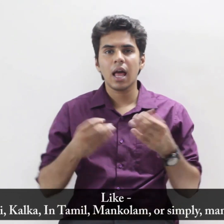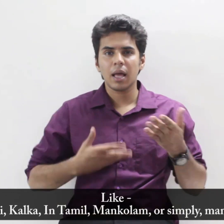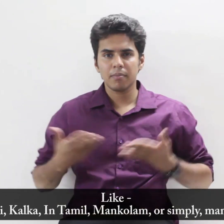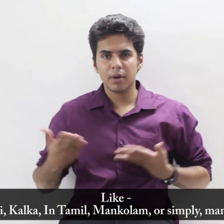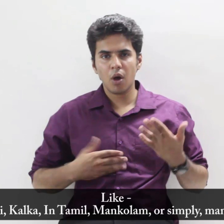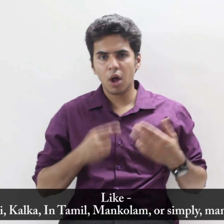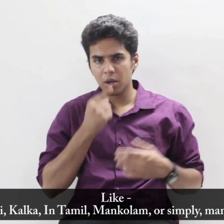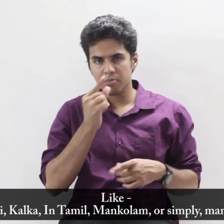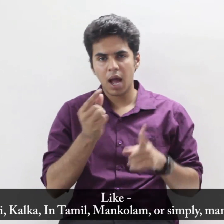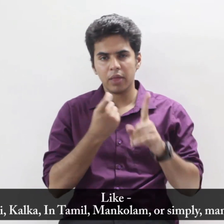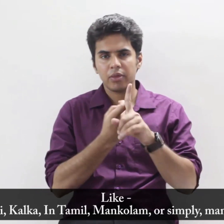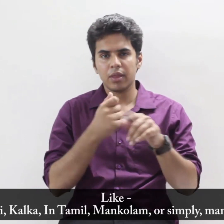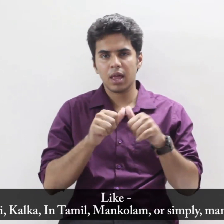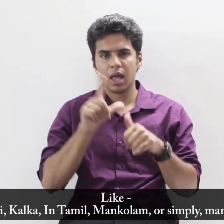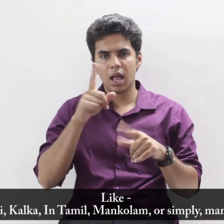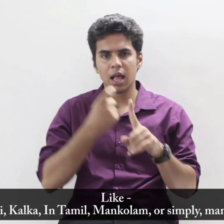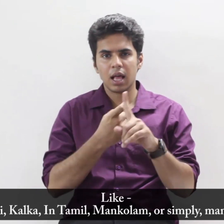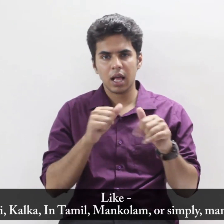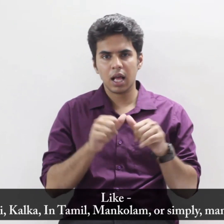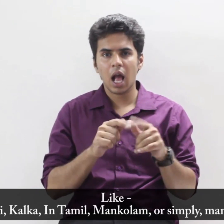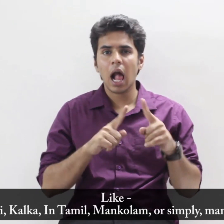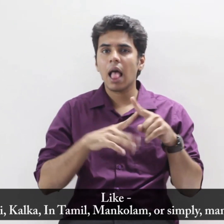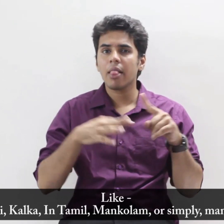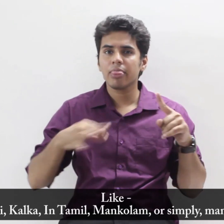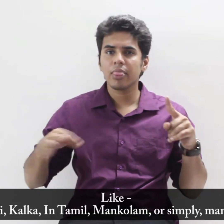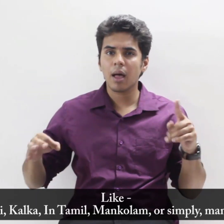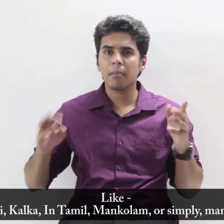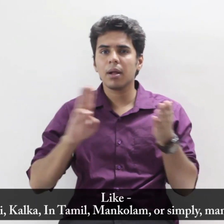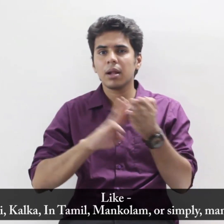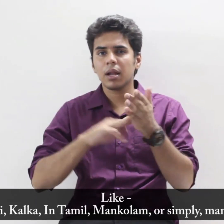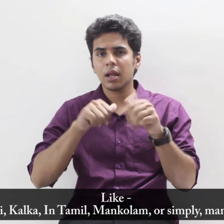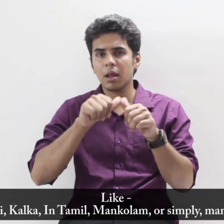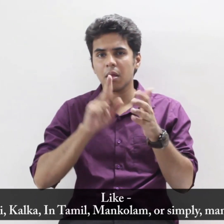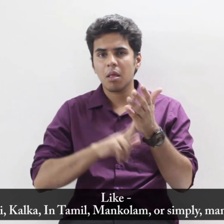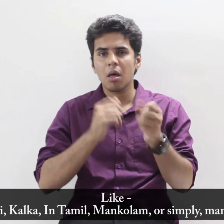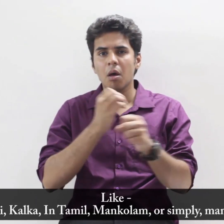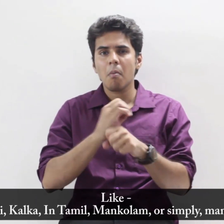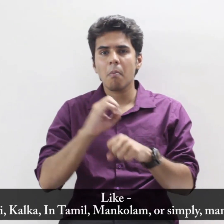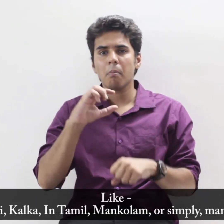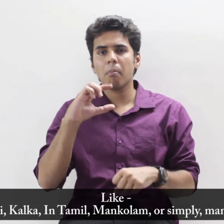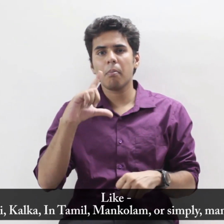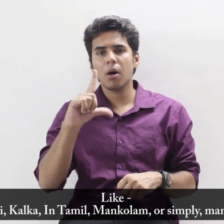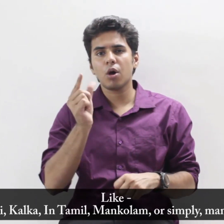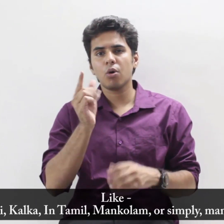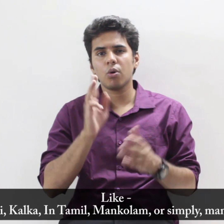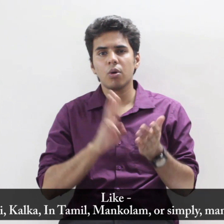Like in Bengali, kalka, in Tamil, mankolam, or simply mango pattern.